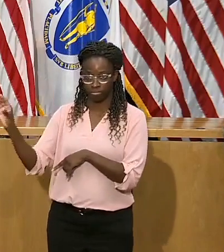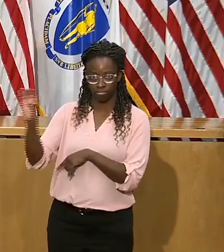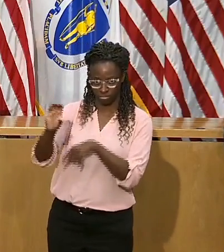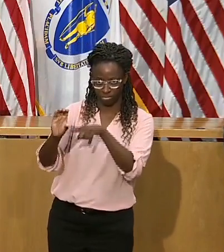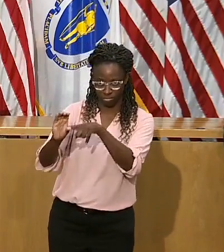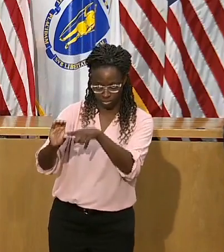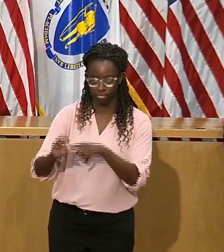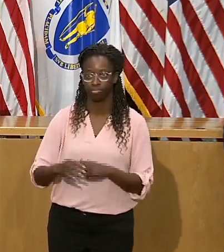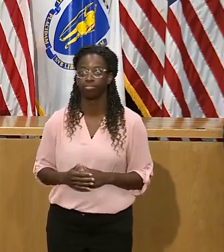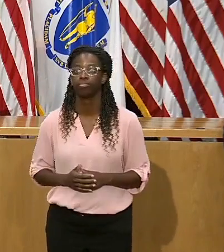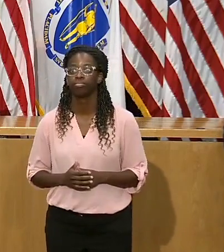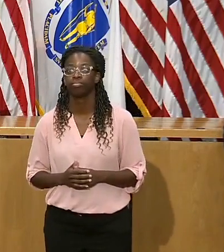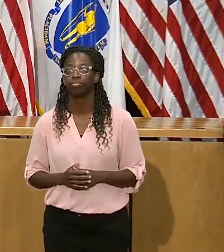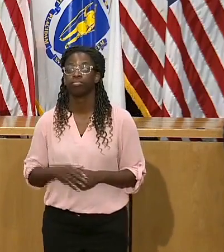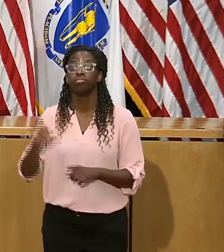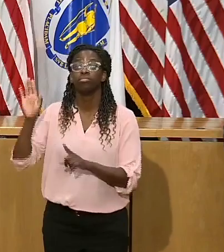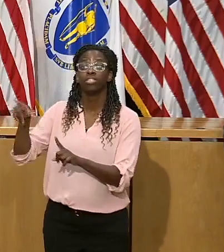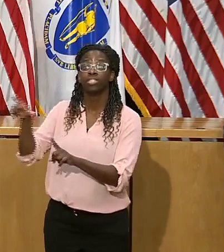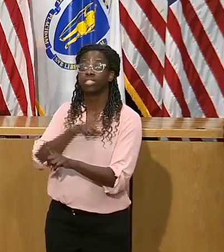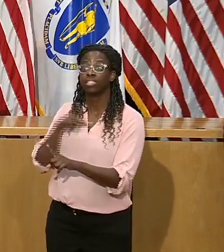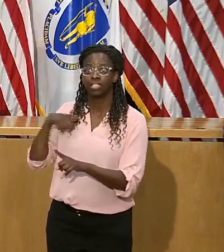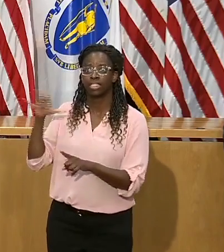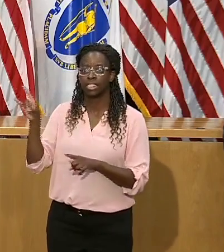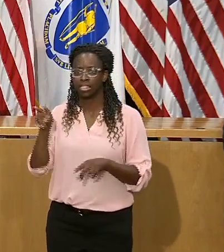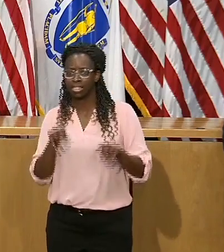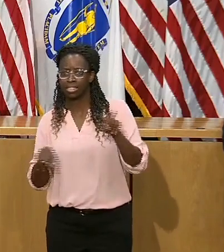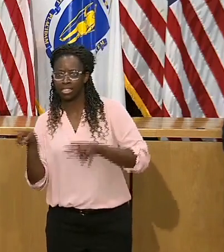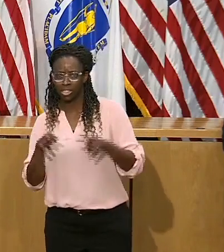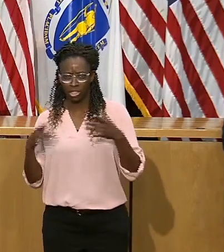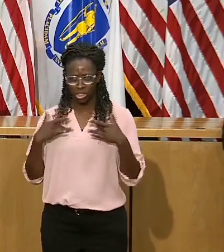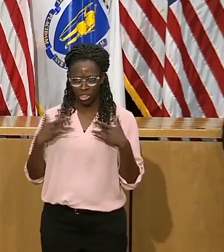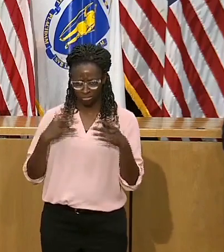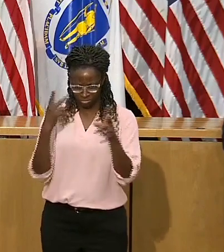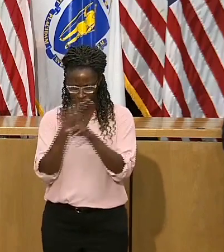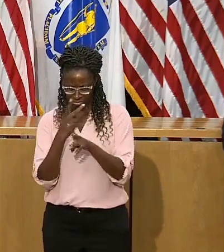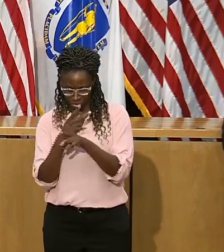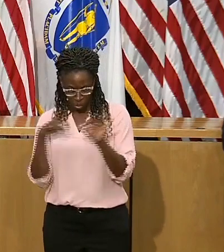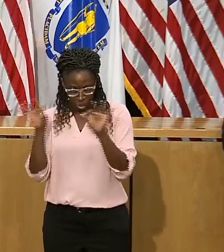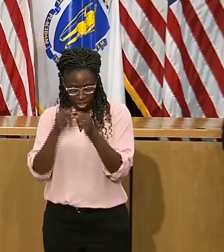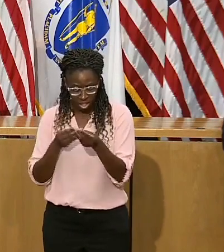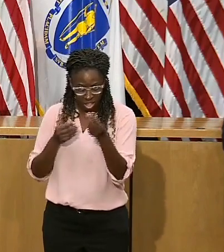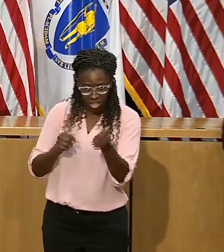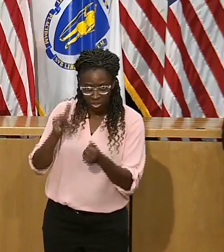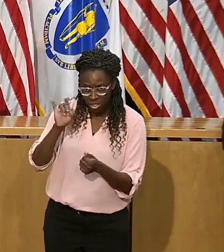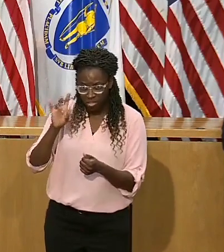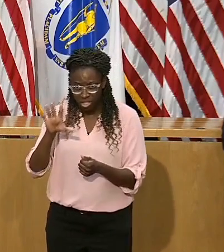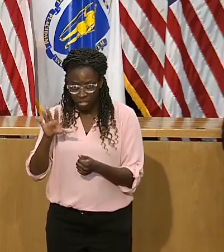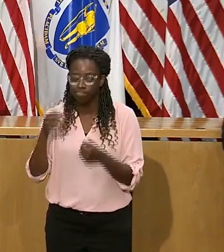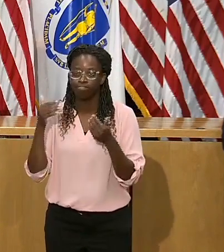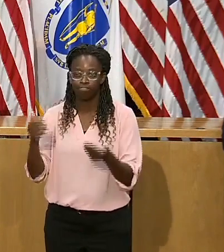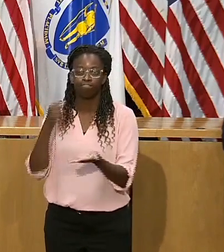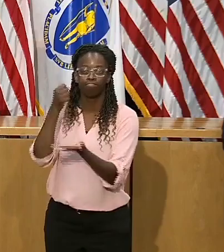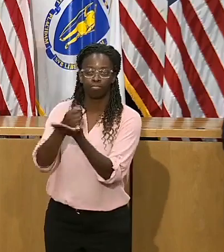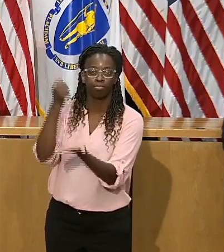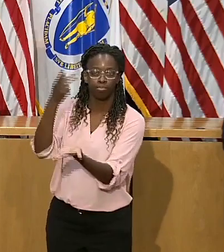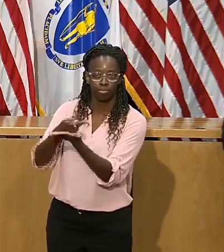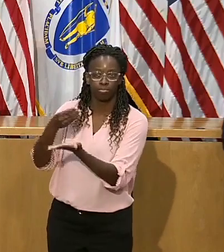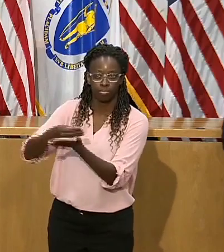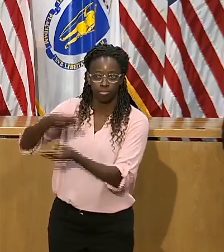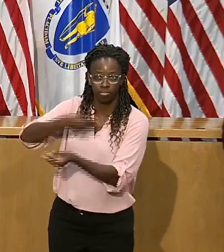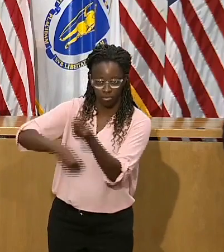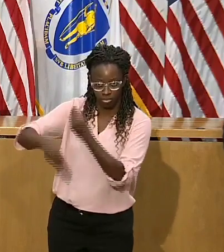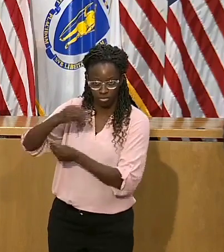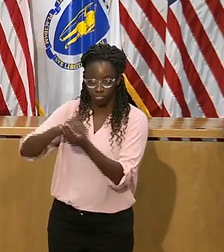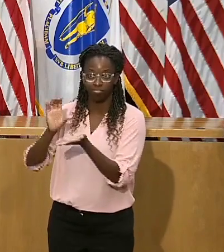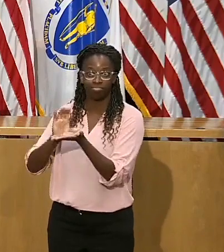of urgency to pass the elements that are part of our budget there to get these dollars and put them to